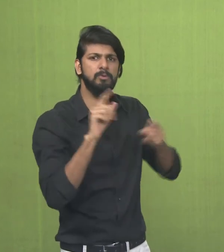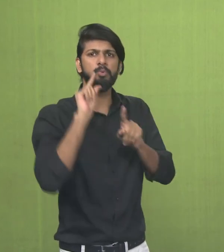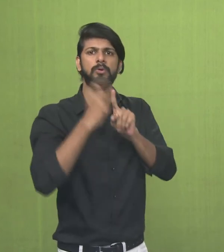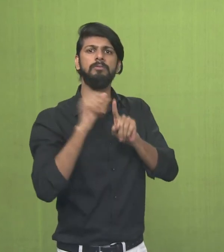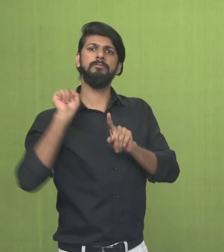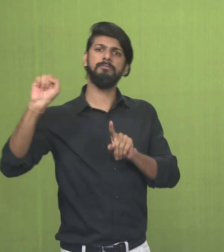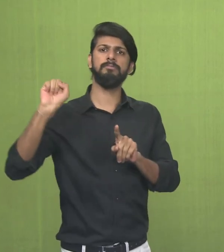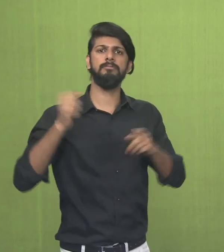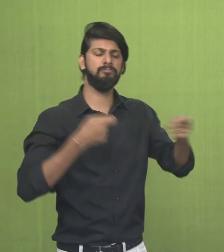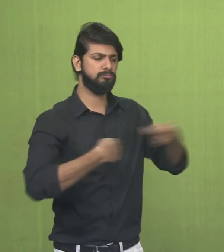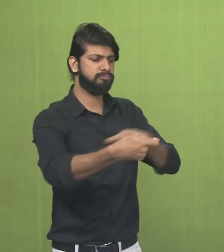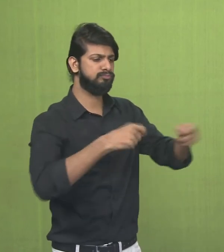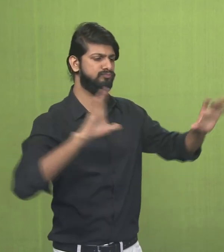This was the beginning of the East India Company.